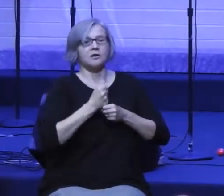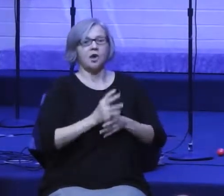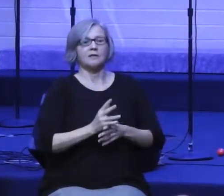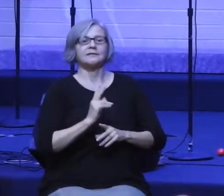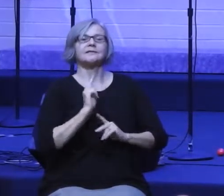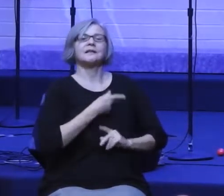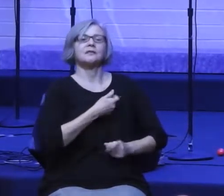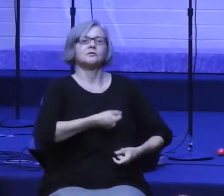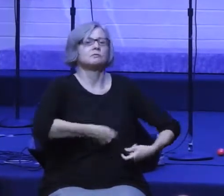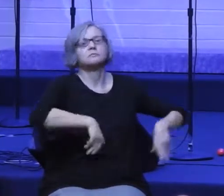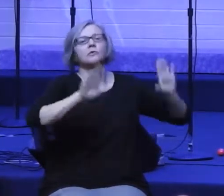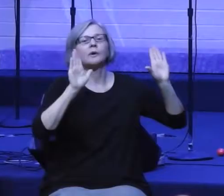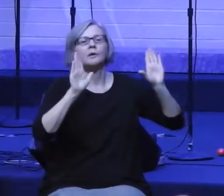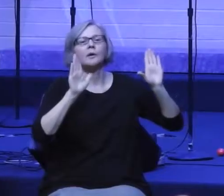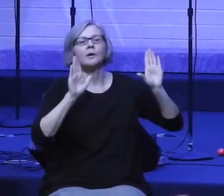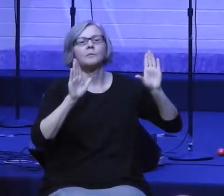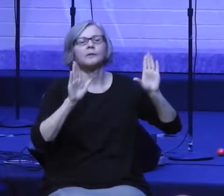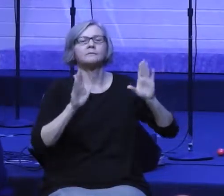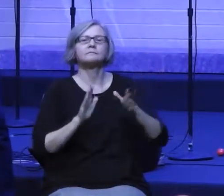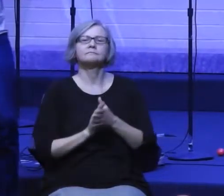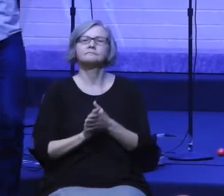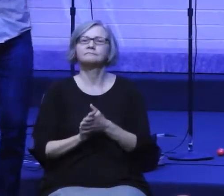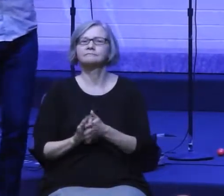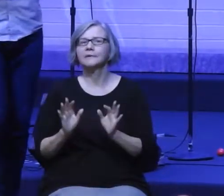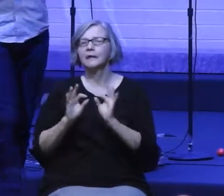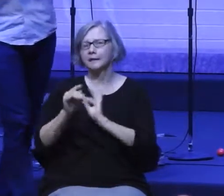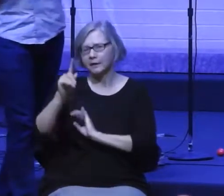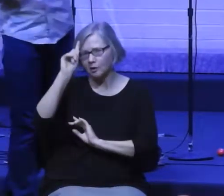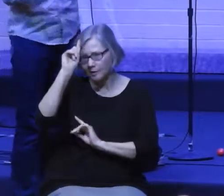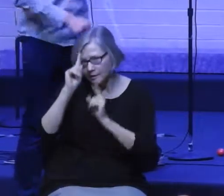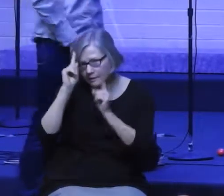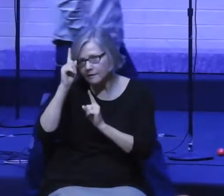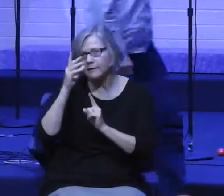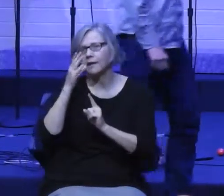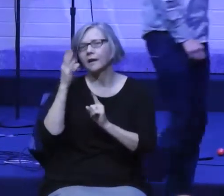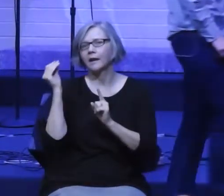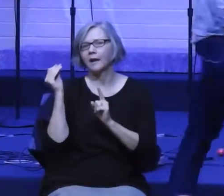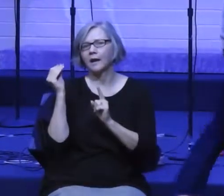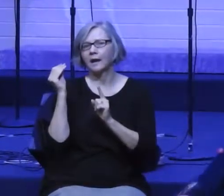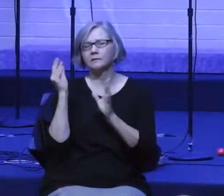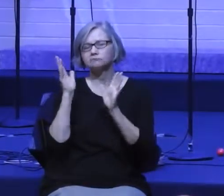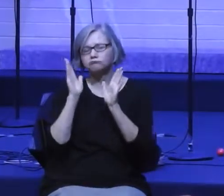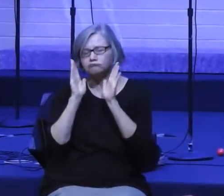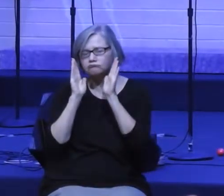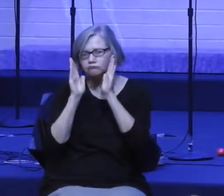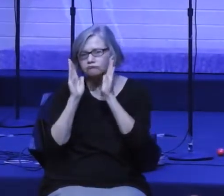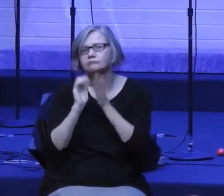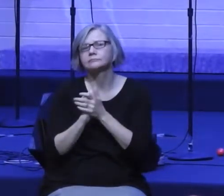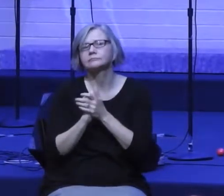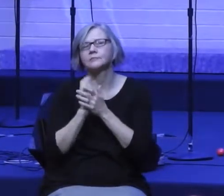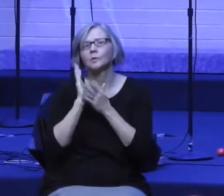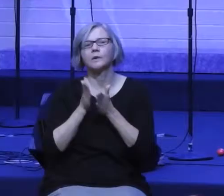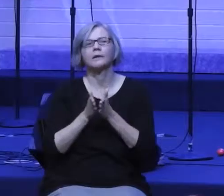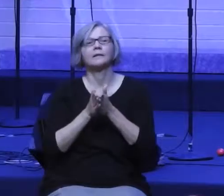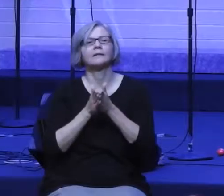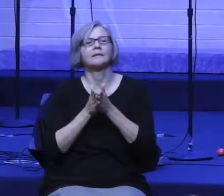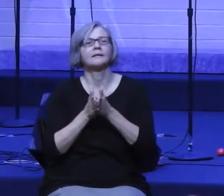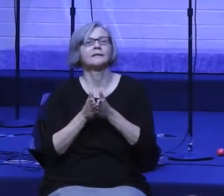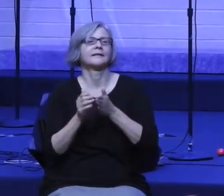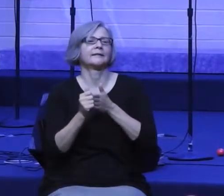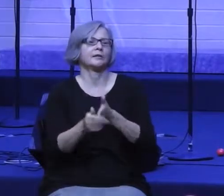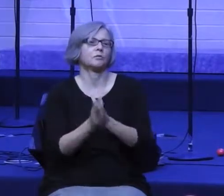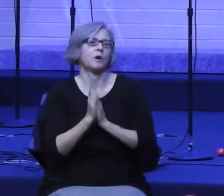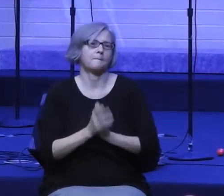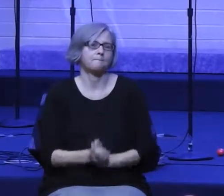alert and of sober mind. Another translation that I really like said, self-control and clear-mindedness. Whereas